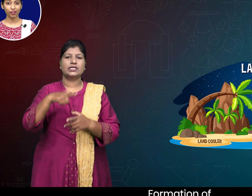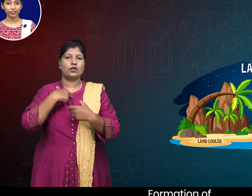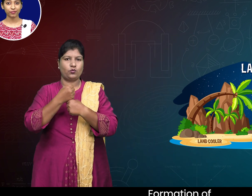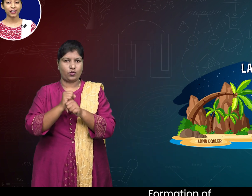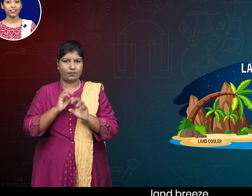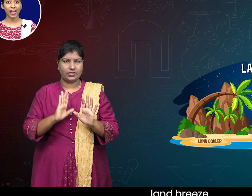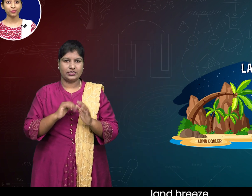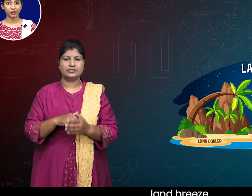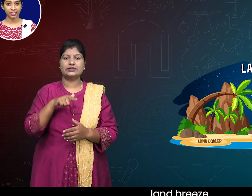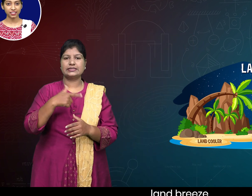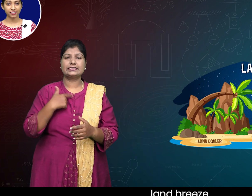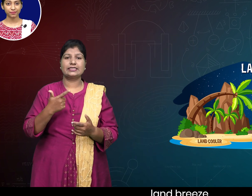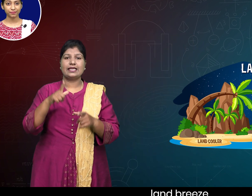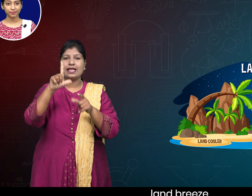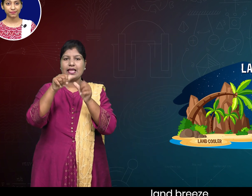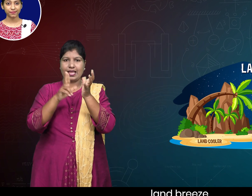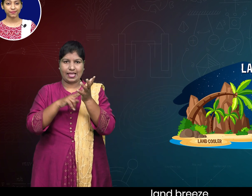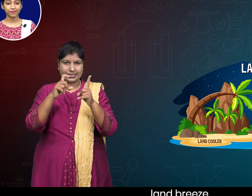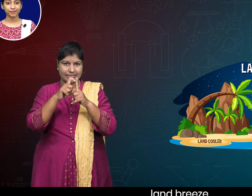Formation of land breeze